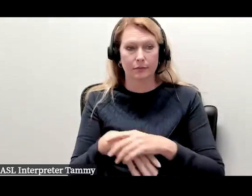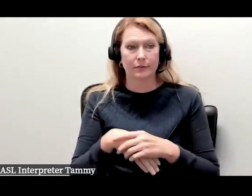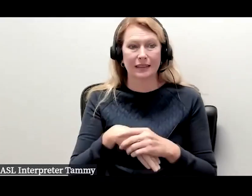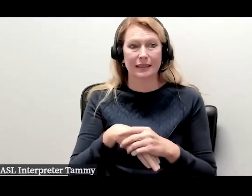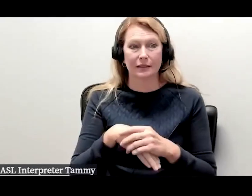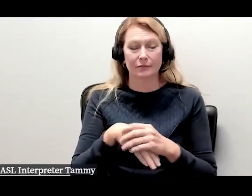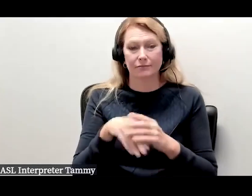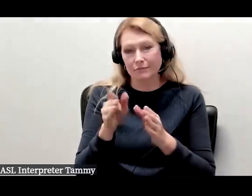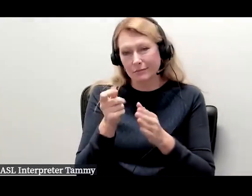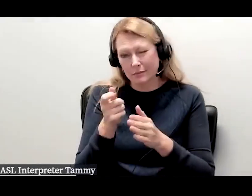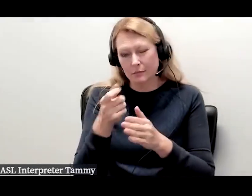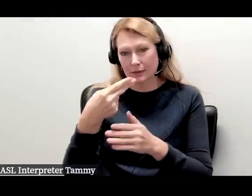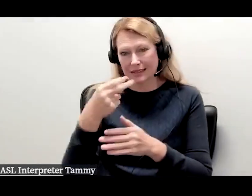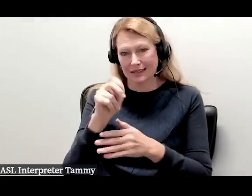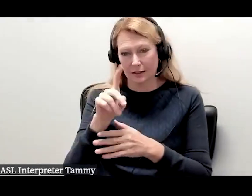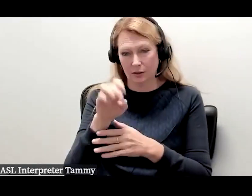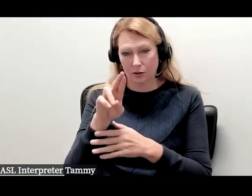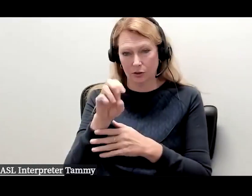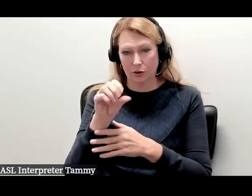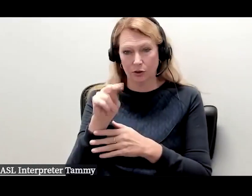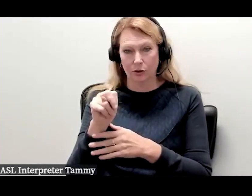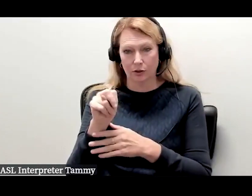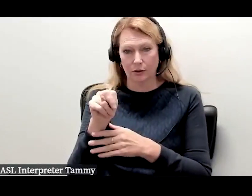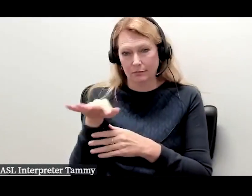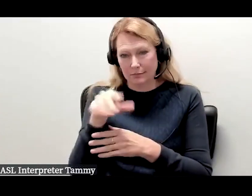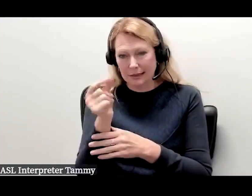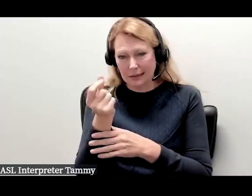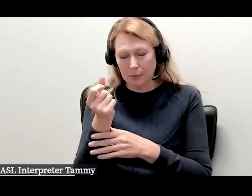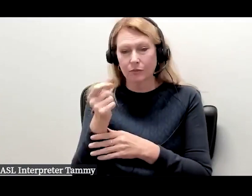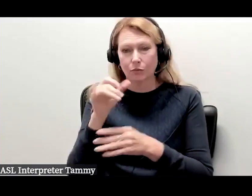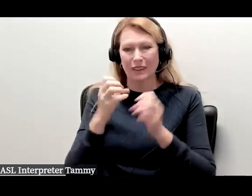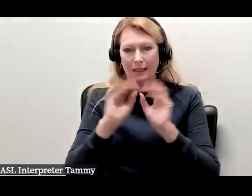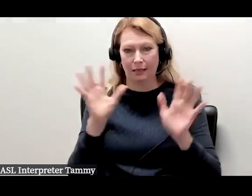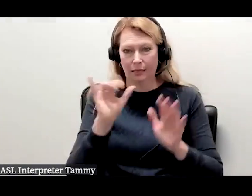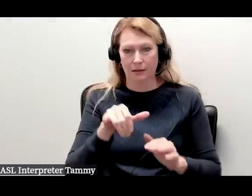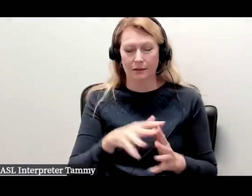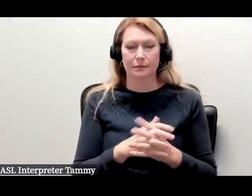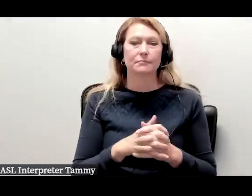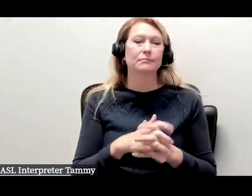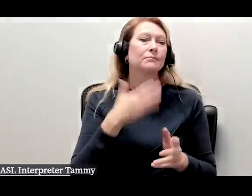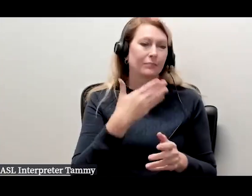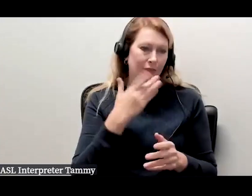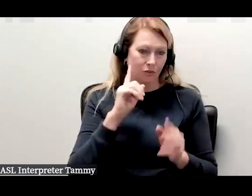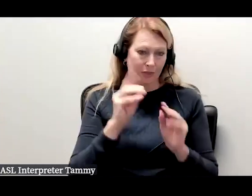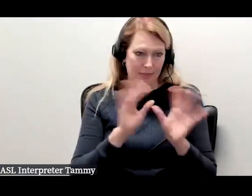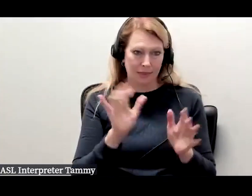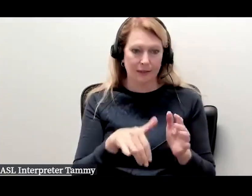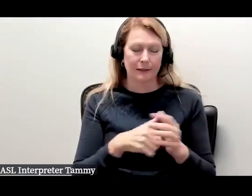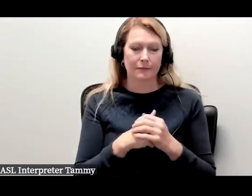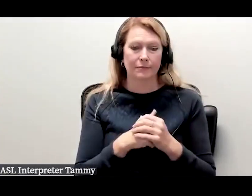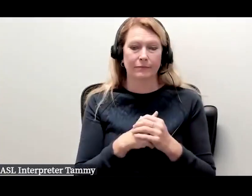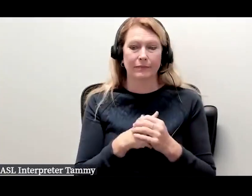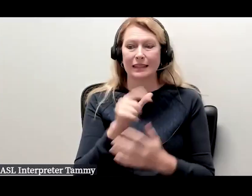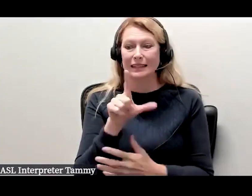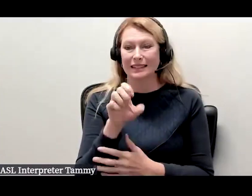little bit of Henderson County that we serve. Just wanted to make that clarification. Okay, thank you for that. On the lead